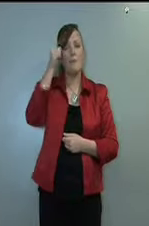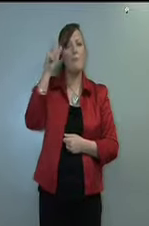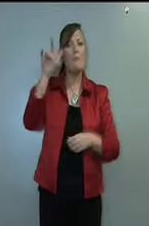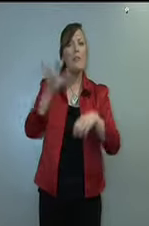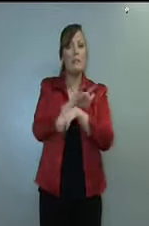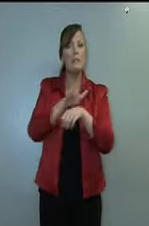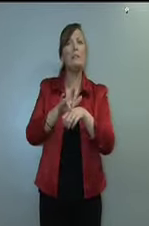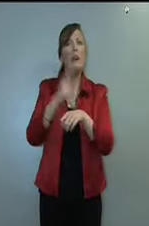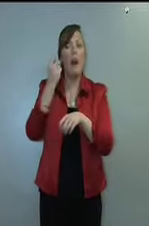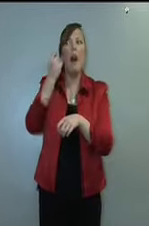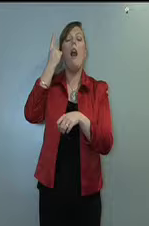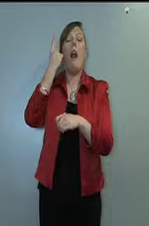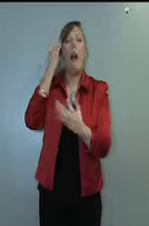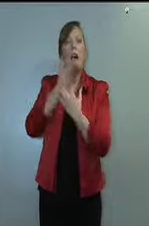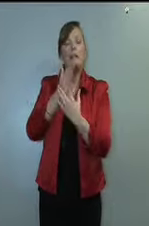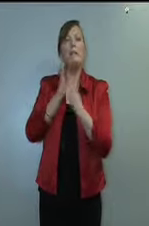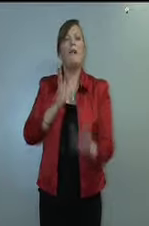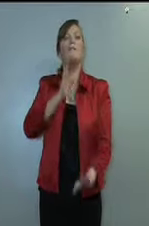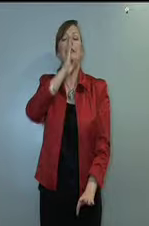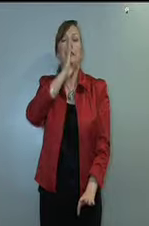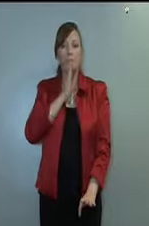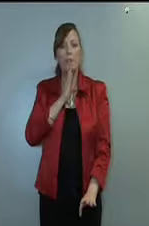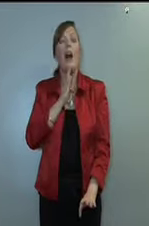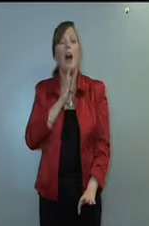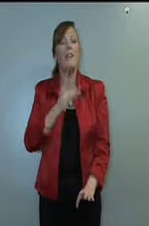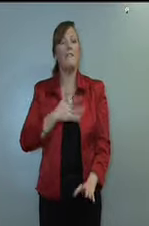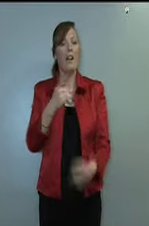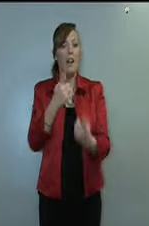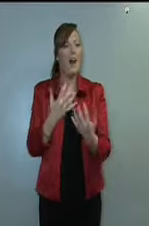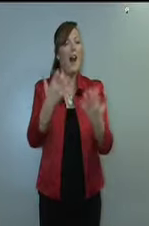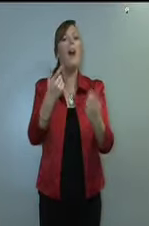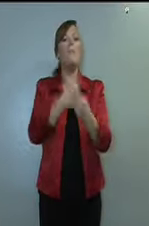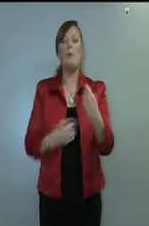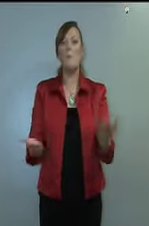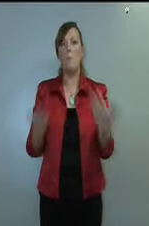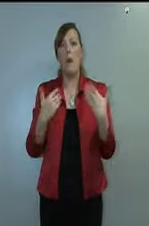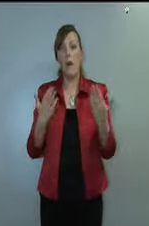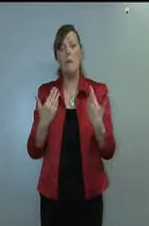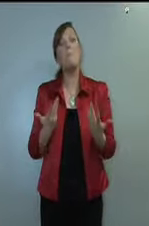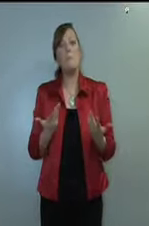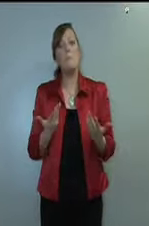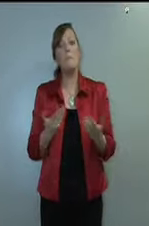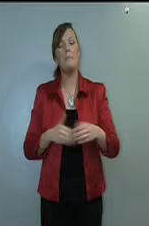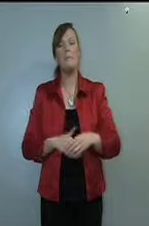I know that the theatres are taking accessibility seriously and feel that people are welcomed as a